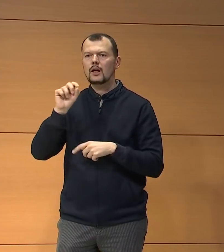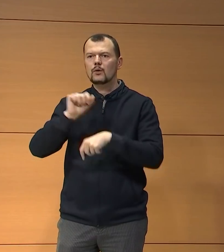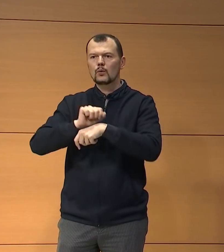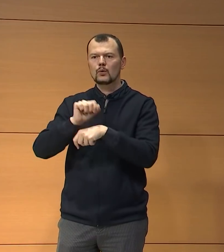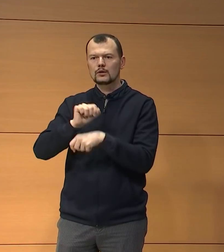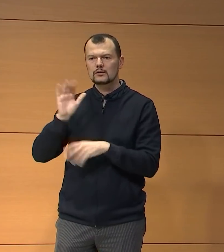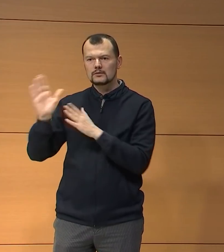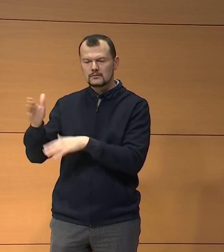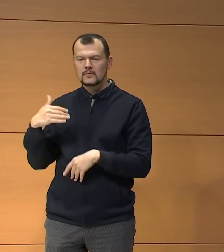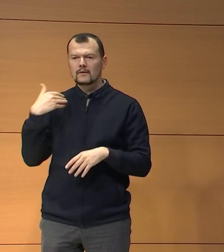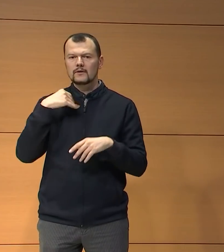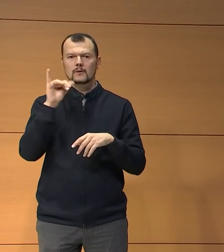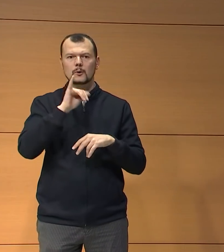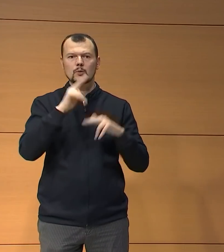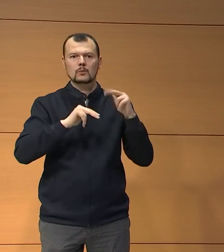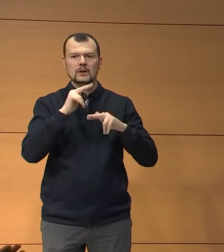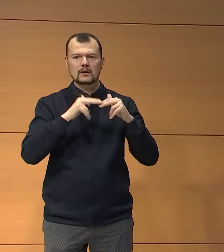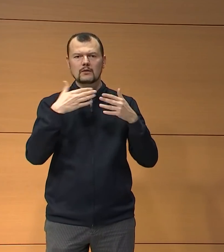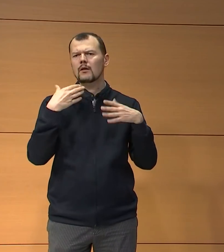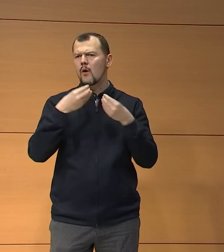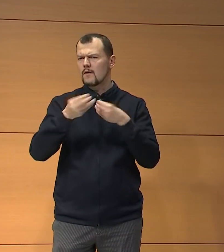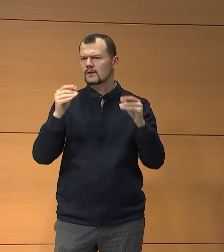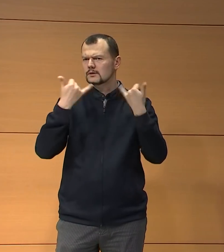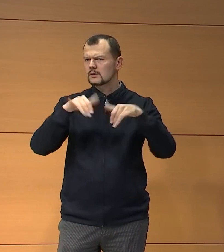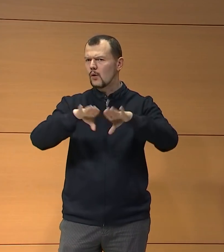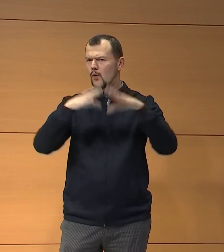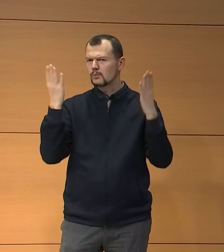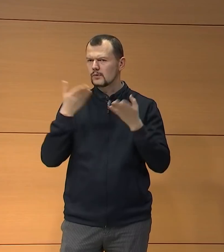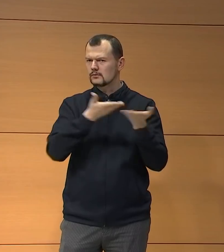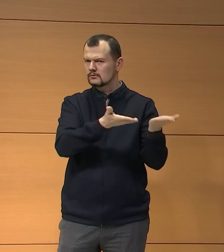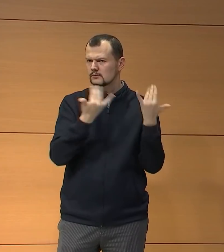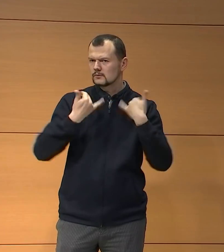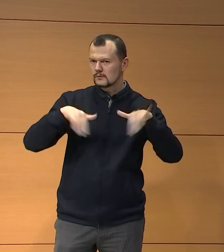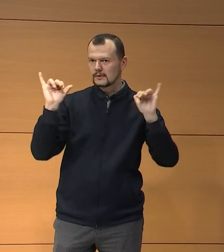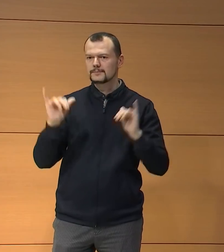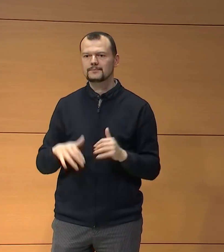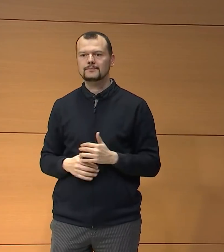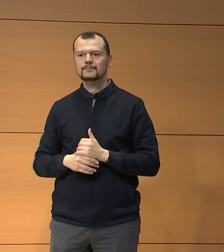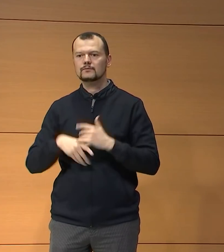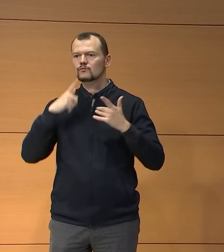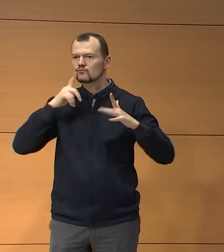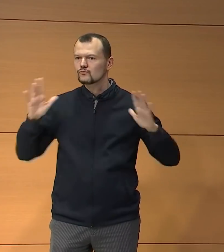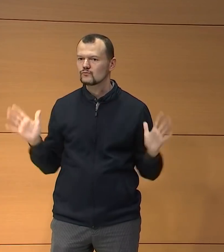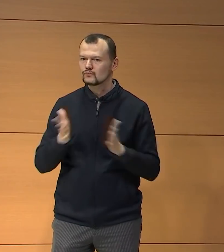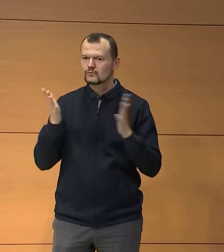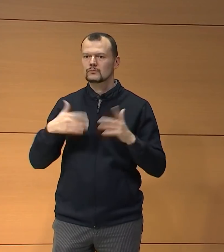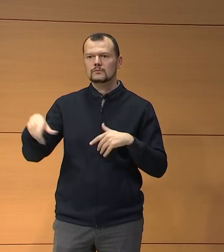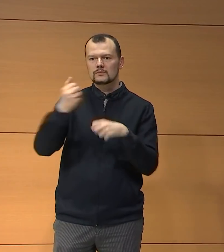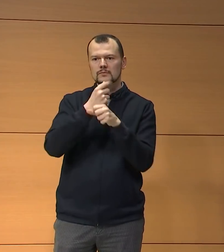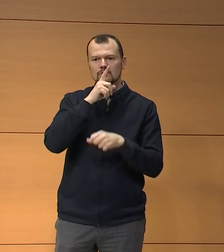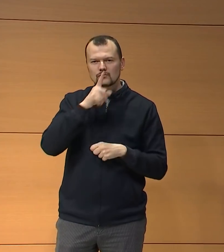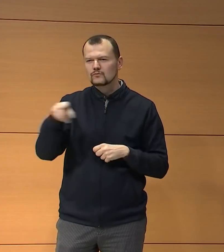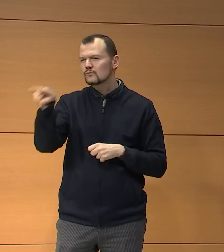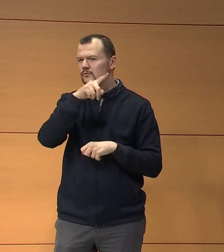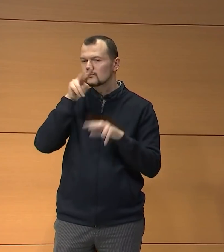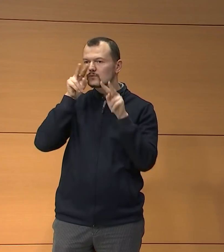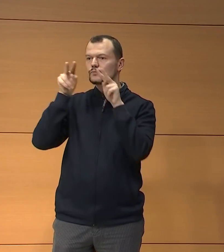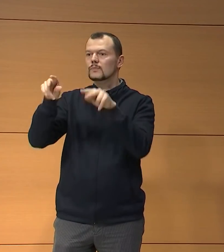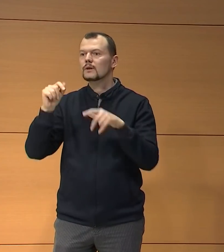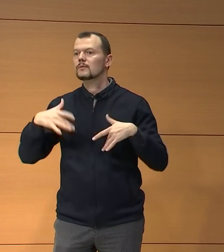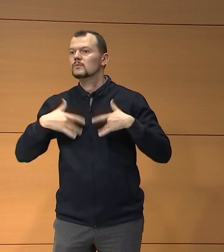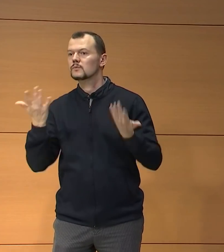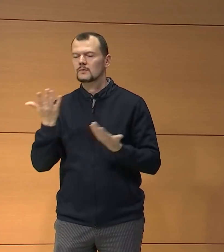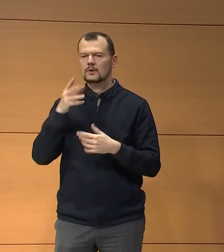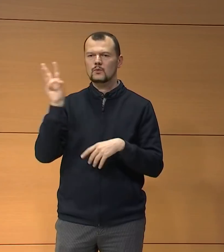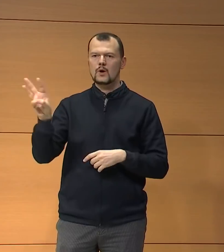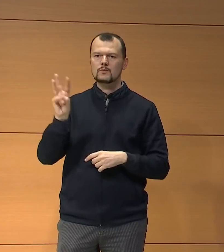time, we encourage our residents to carry out transactions with the county online whenever possible.